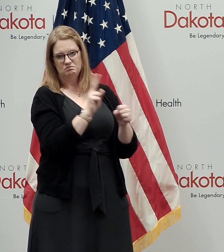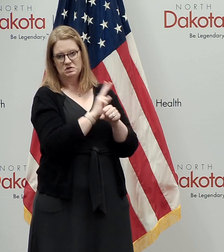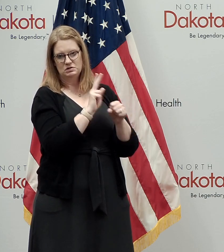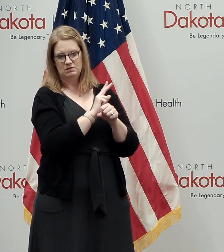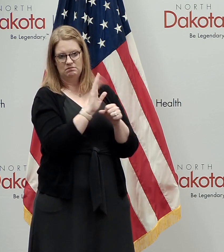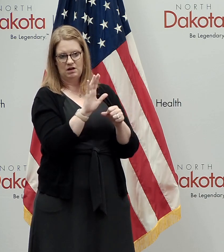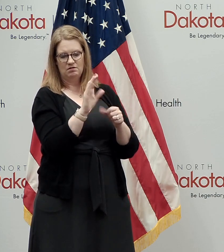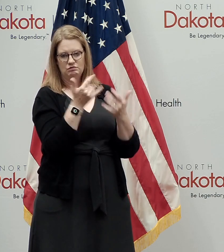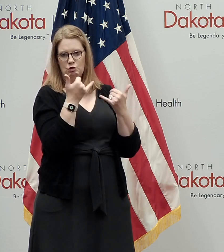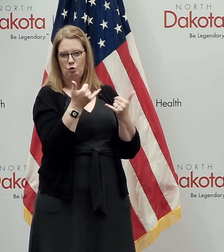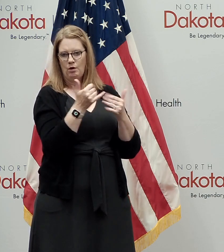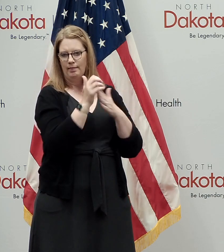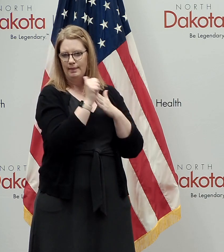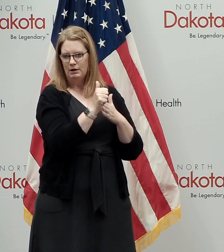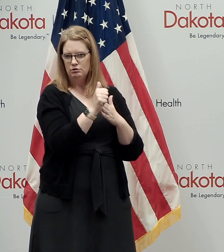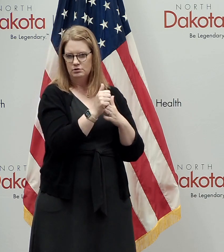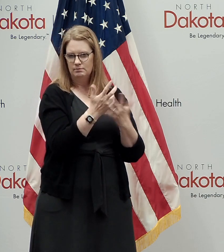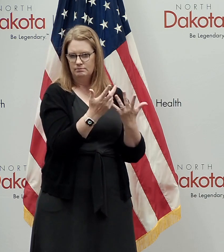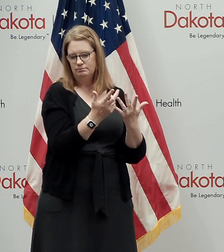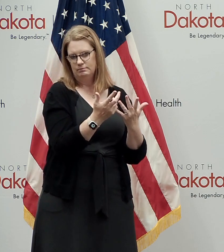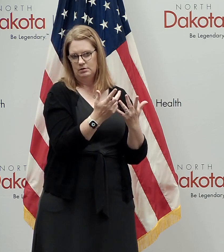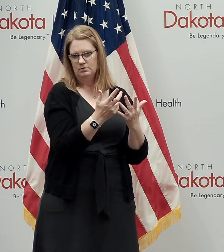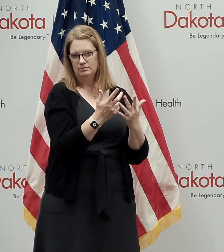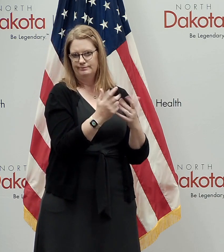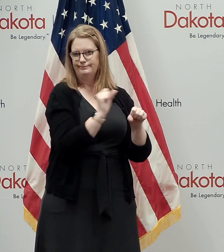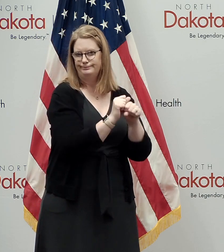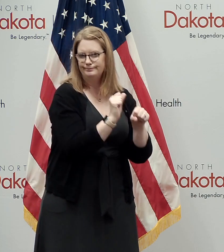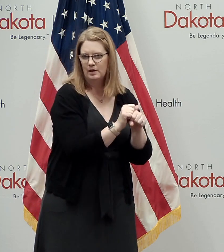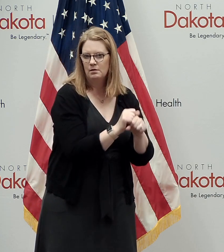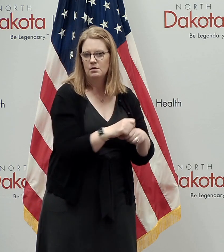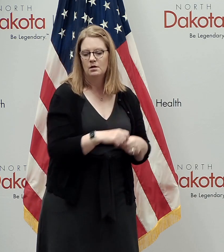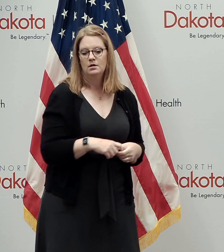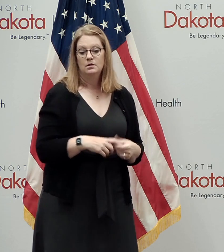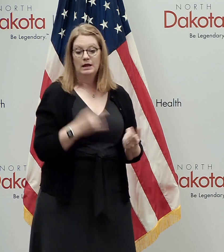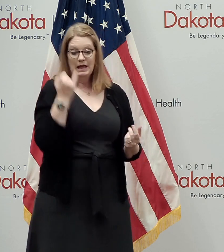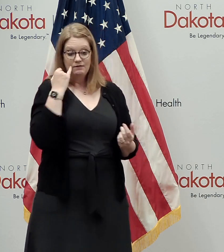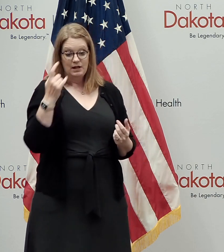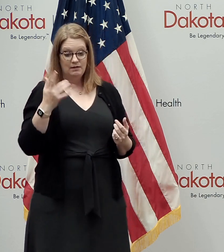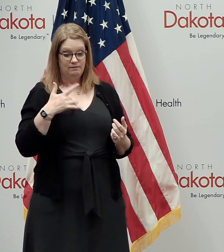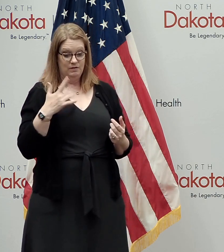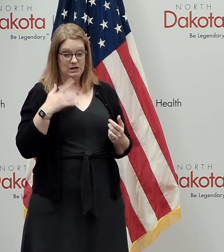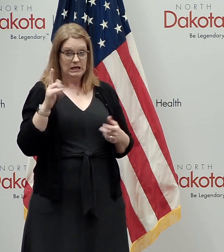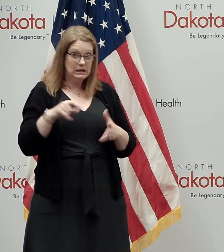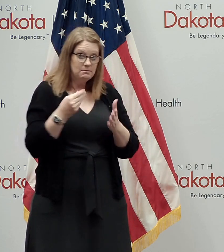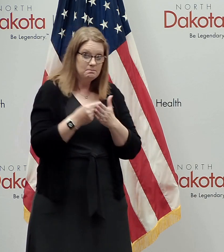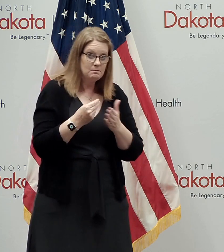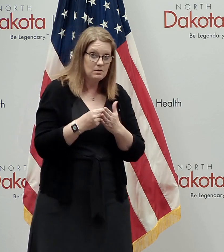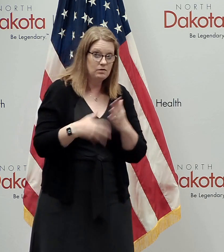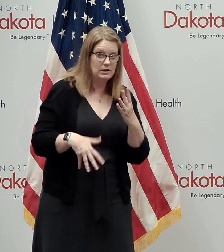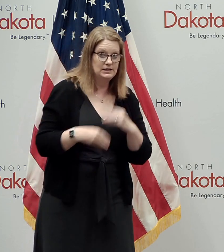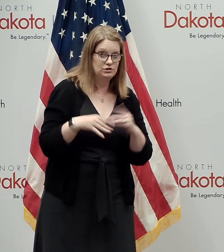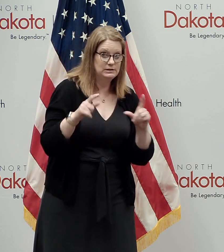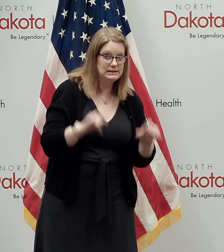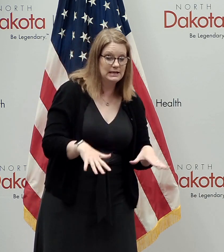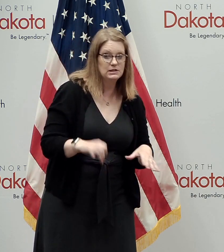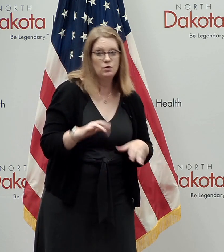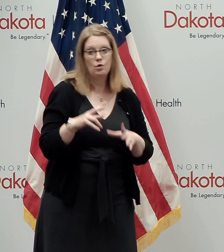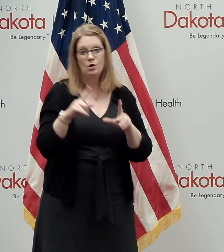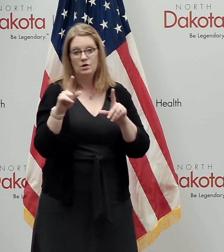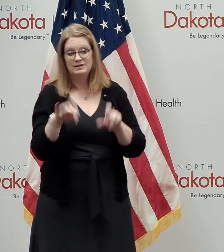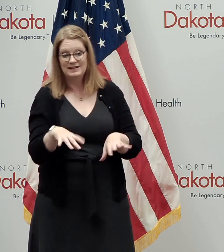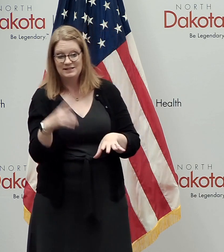capacity. If that group identifies that they need sources for funding like say additional testing or testing